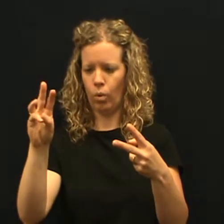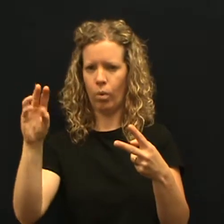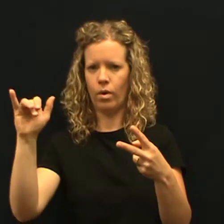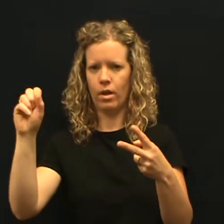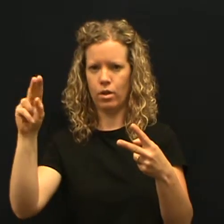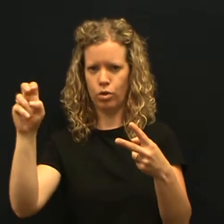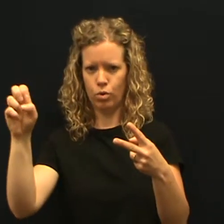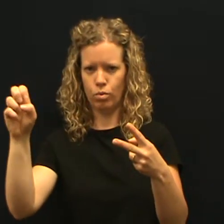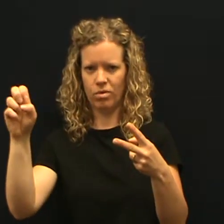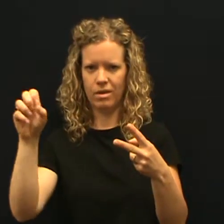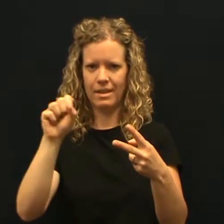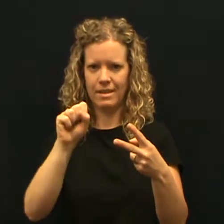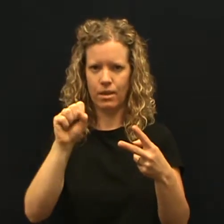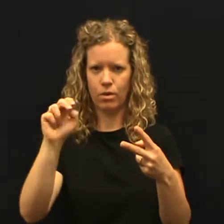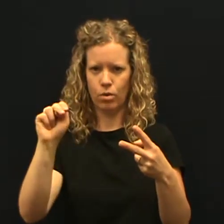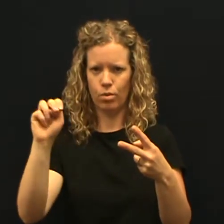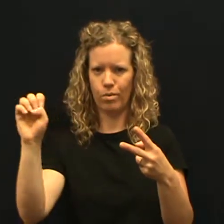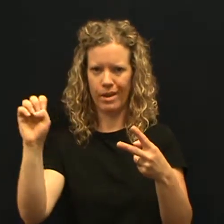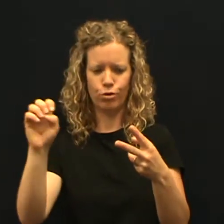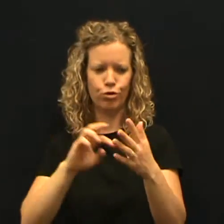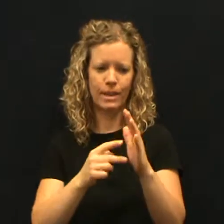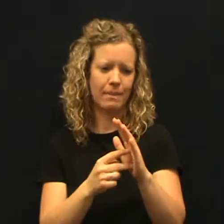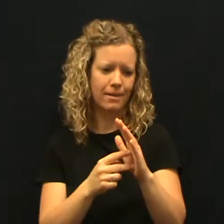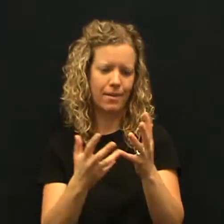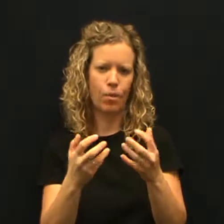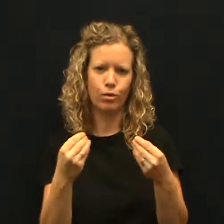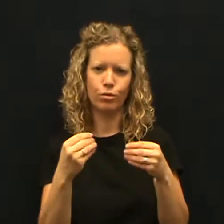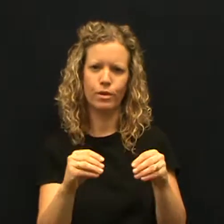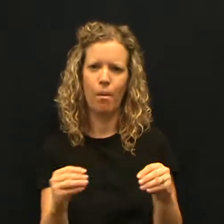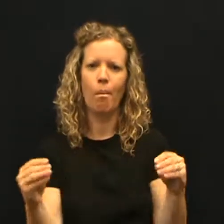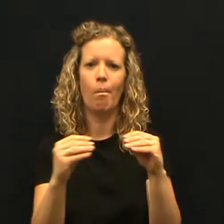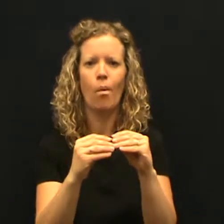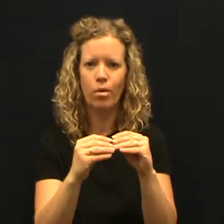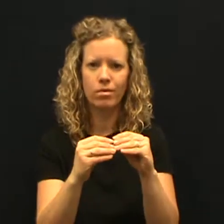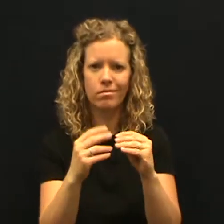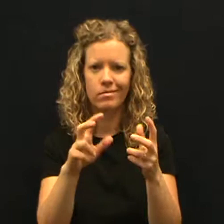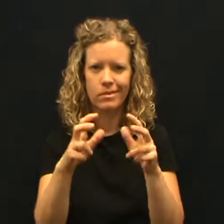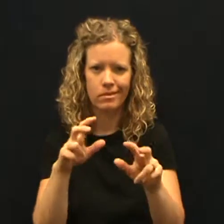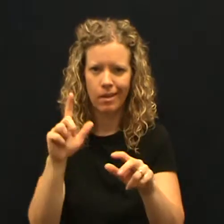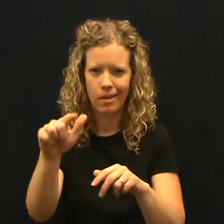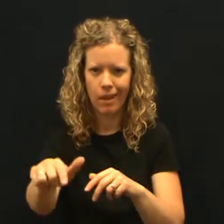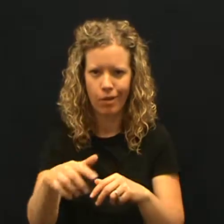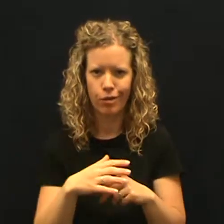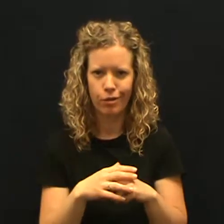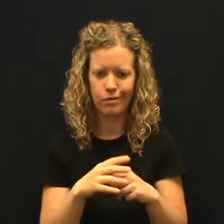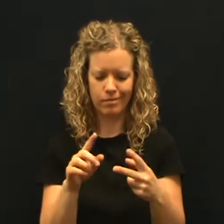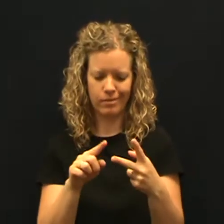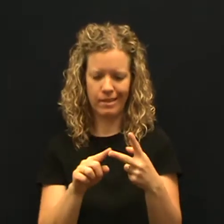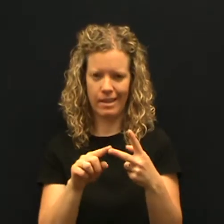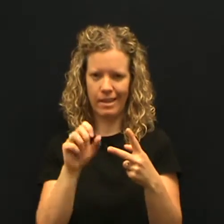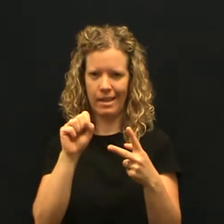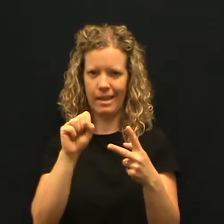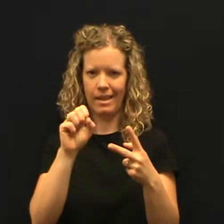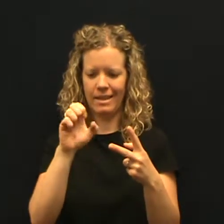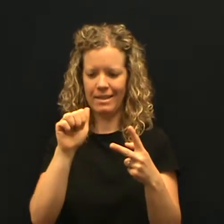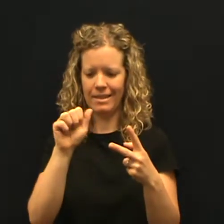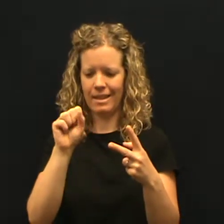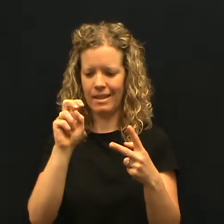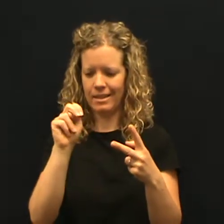so if the corporation decides to issue additional stock later on, it's called a seasoned new issue. In other words, it's a